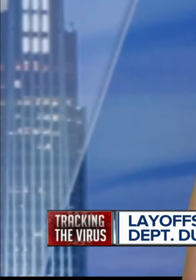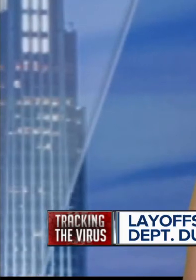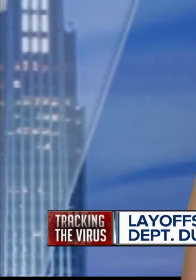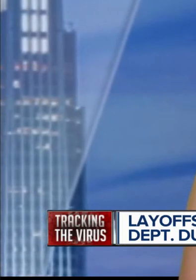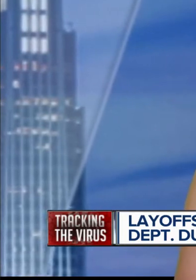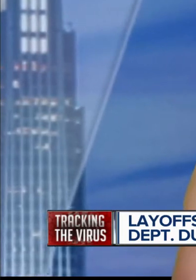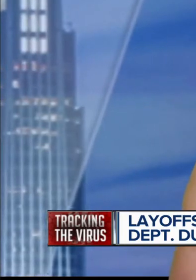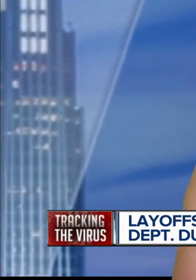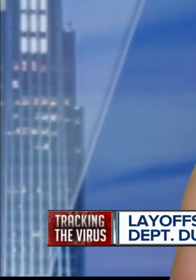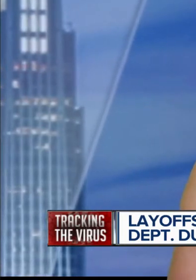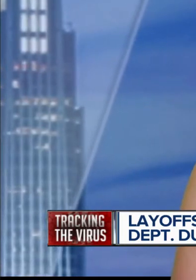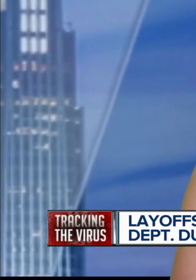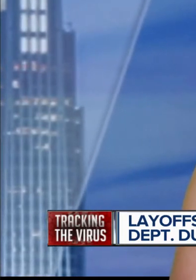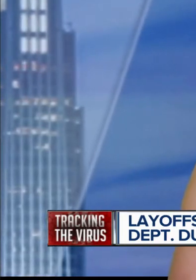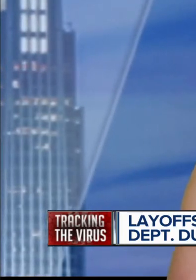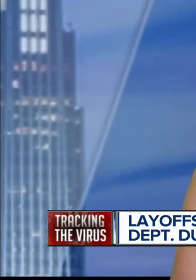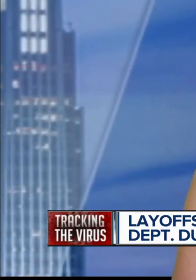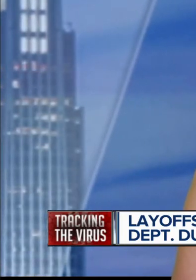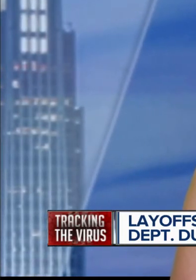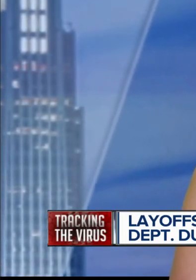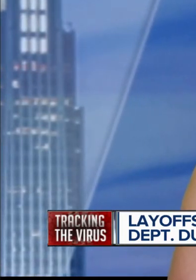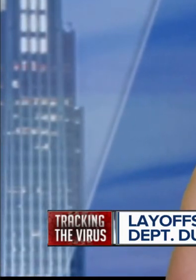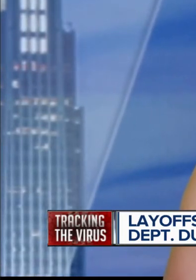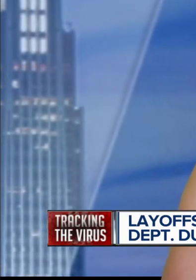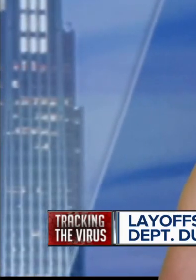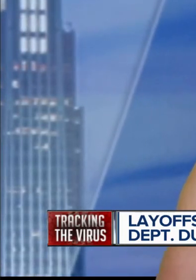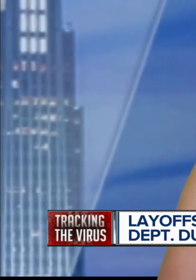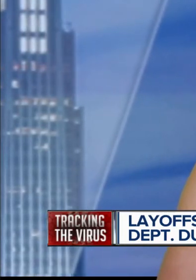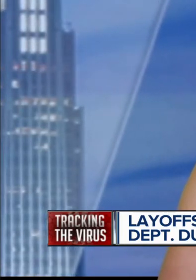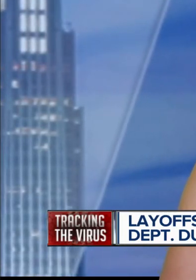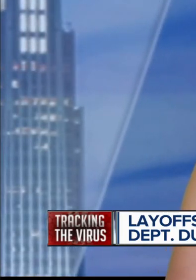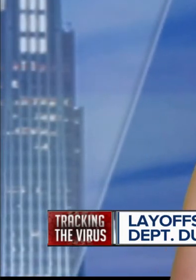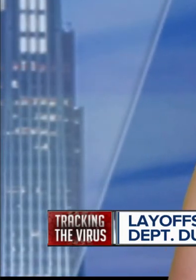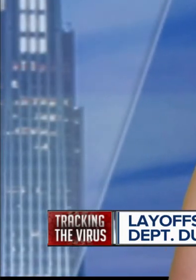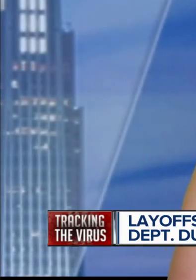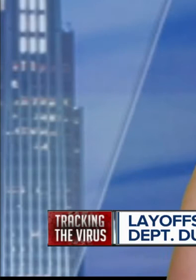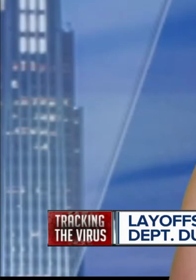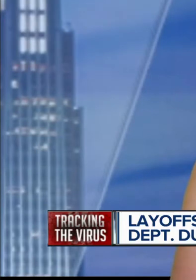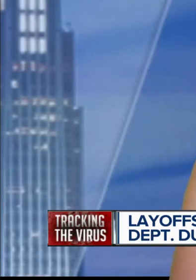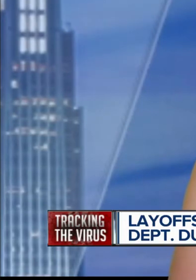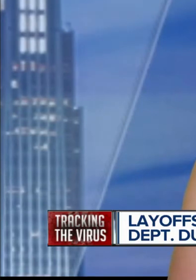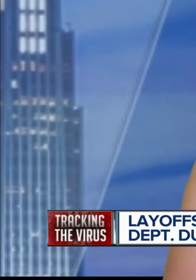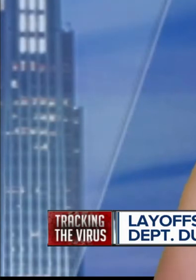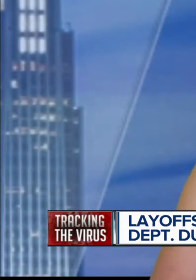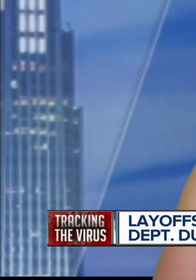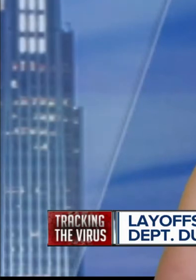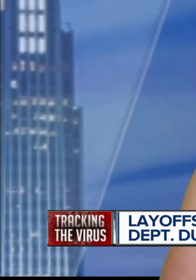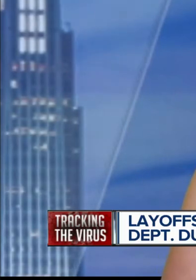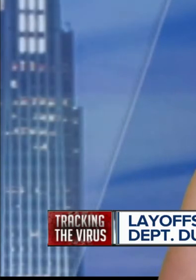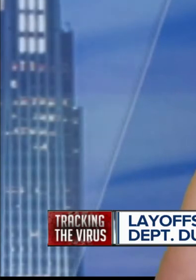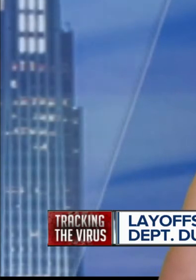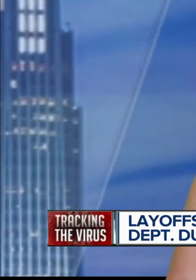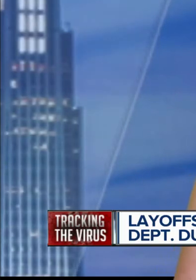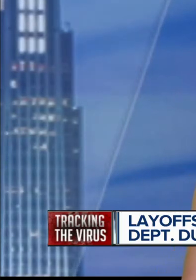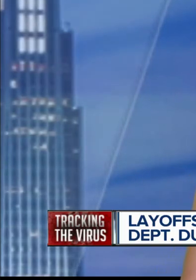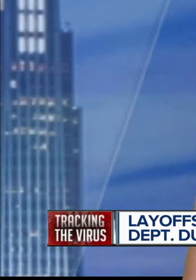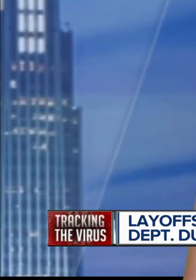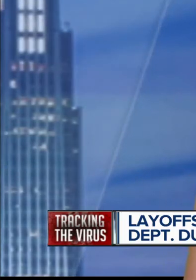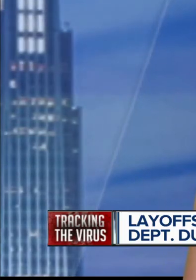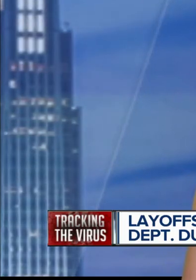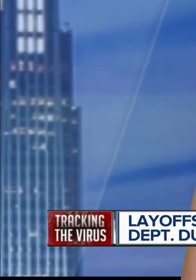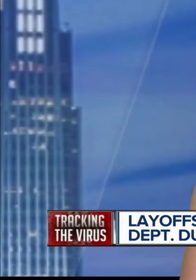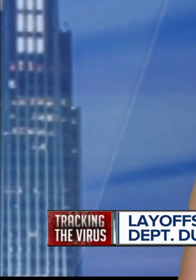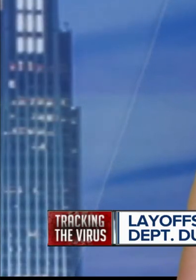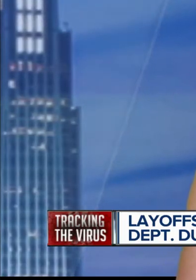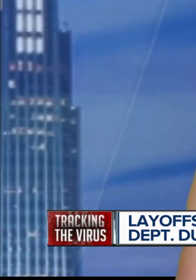$150 billion, but that money can only be used for coronavirus relief, not to prop up the budget. Reporter John